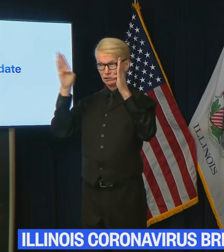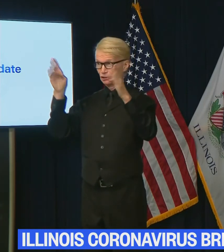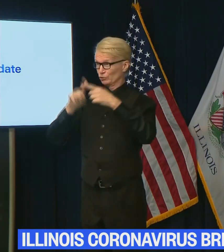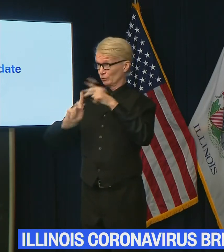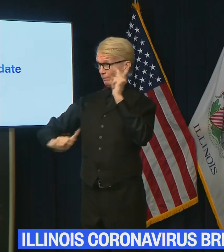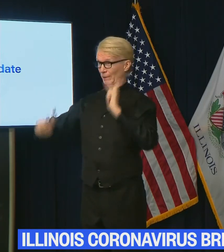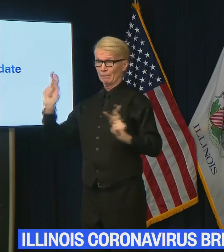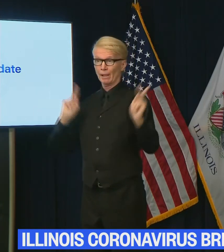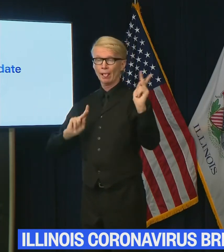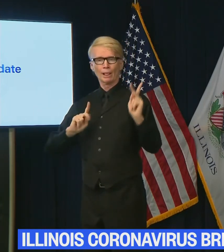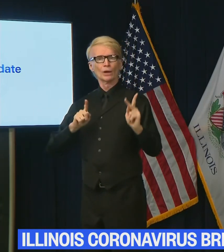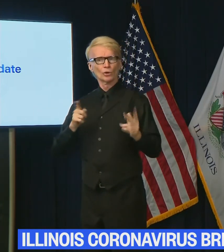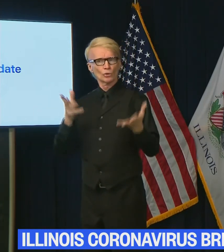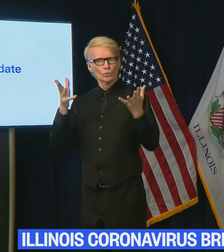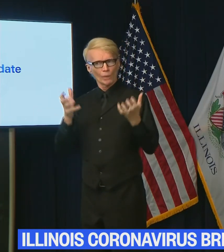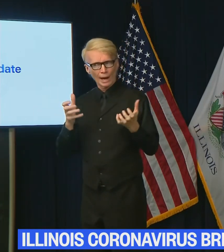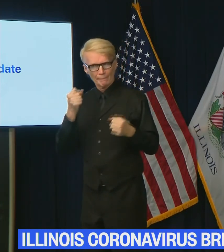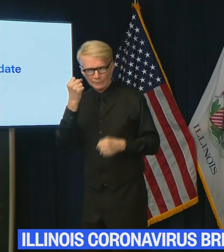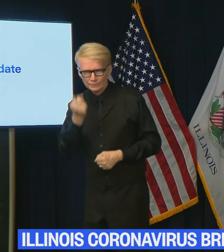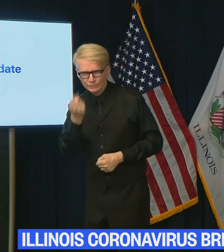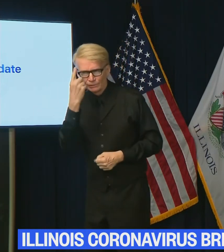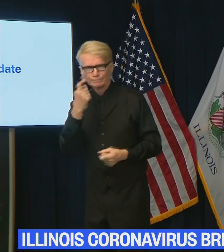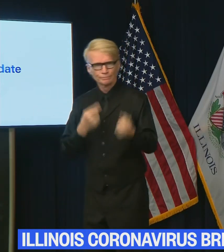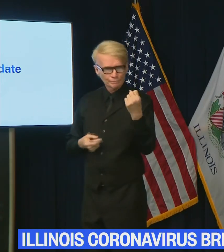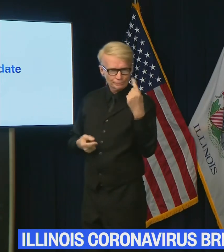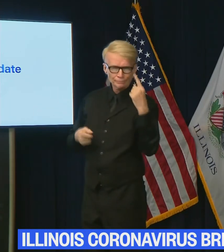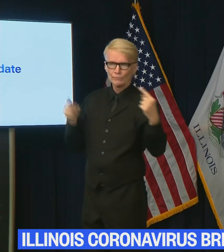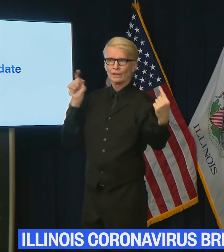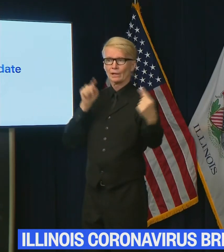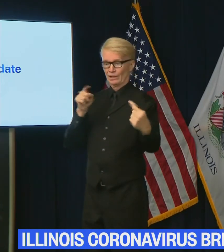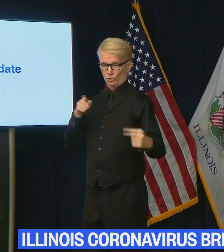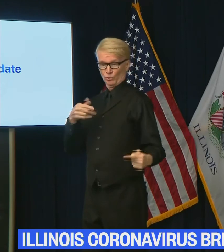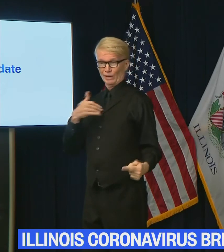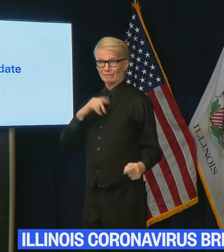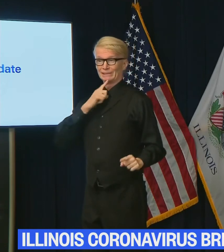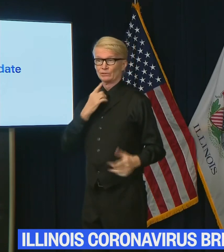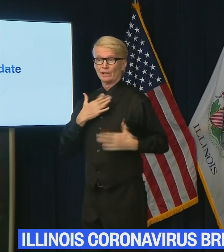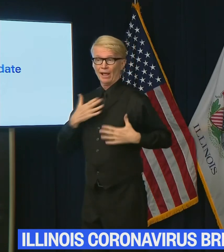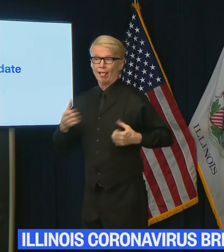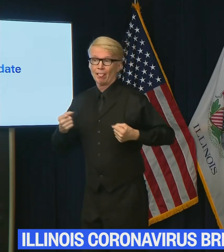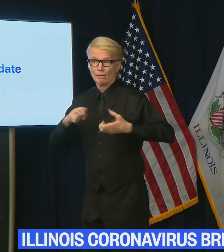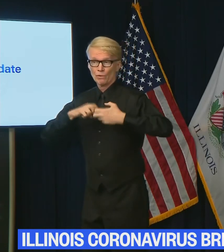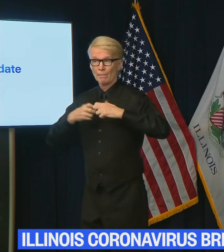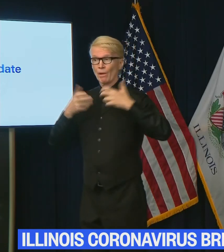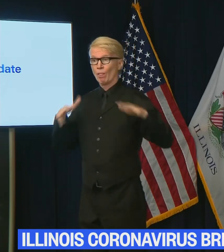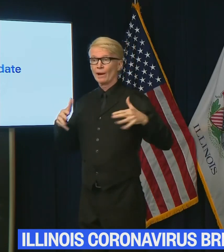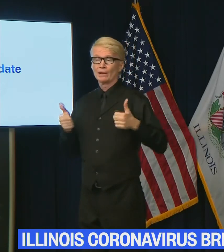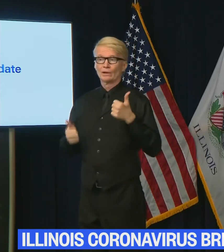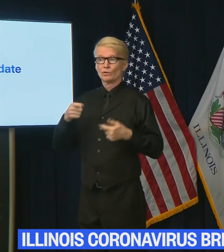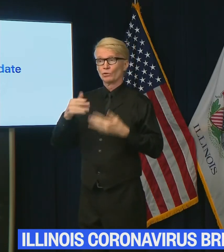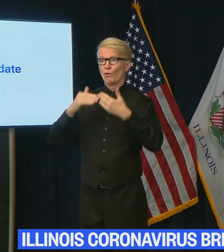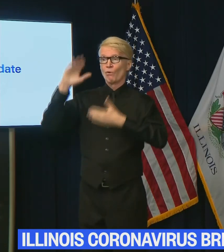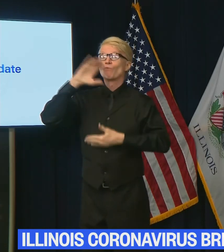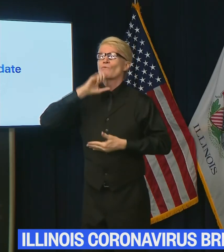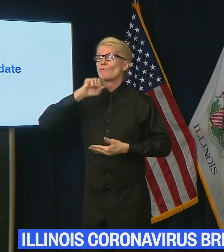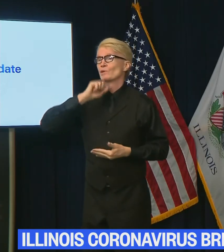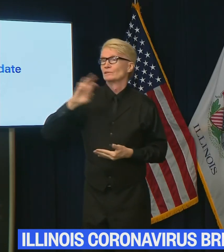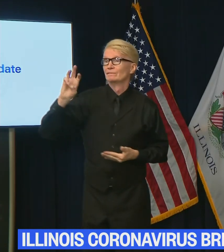people that you want to associate with, understanding that people with the comorbid conditions and at more advanced ages are at higher